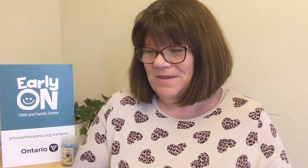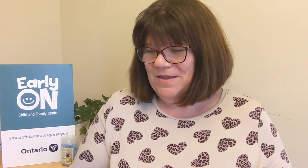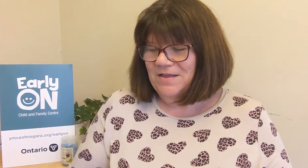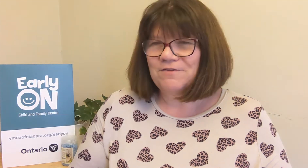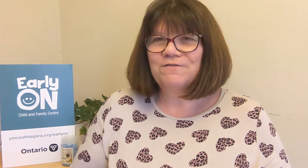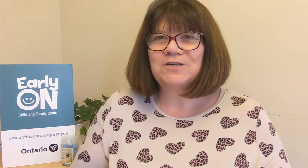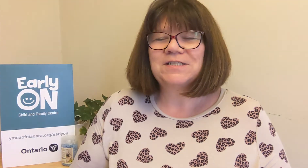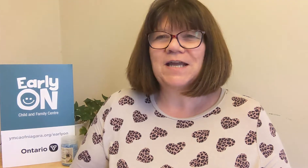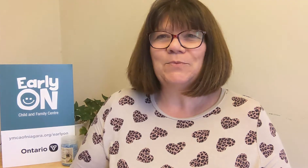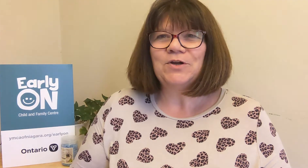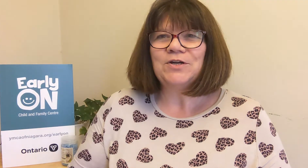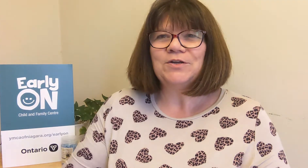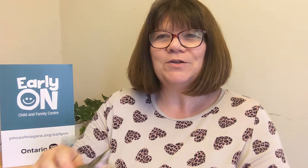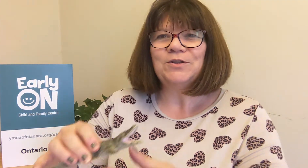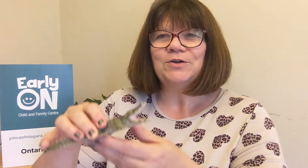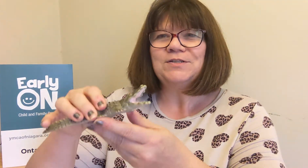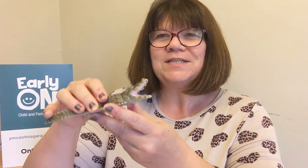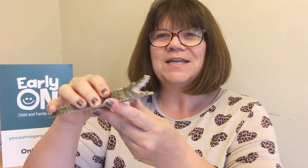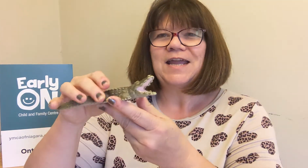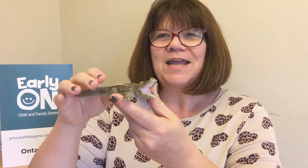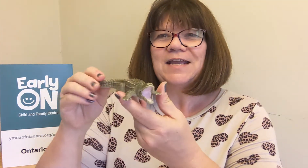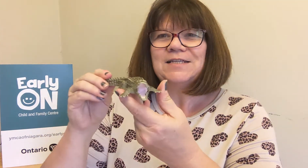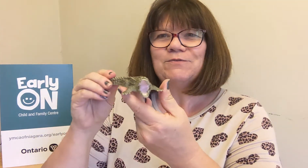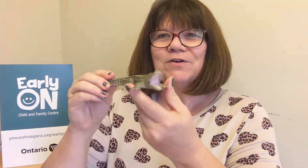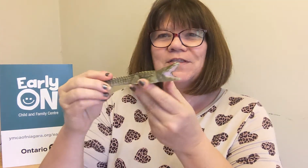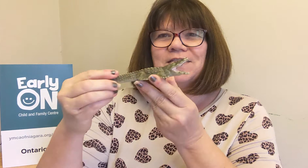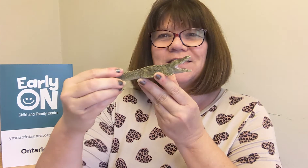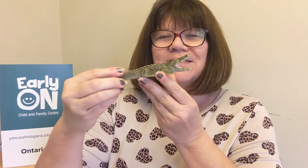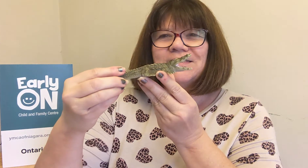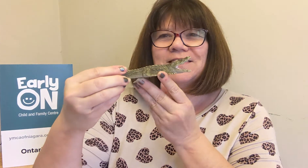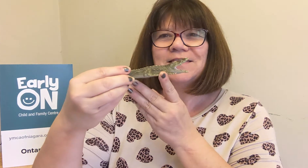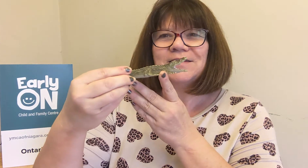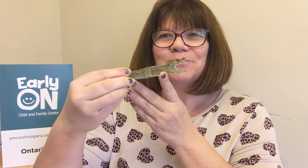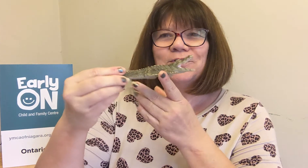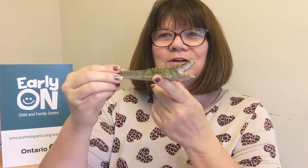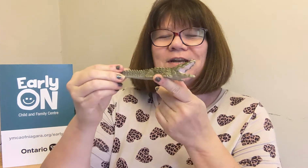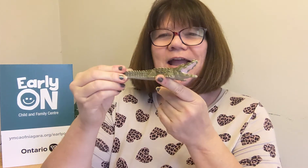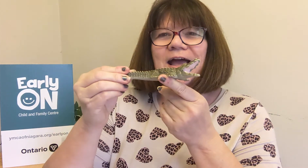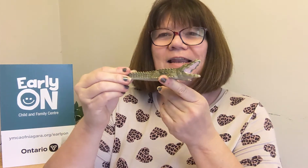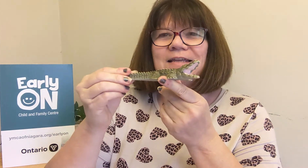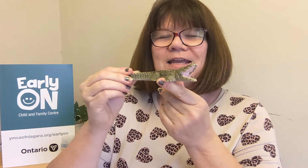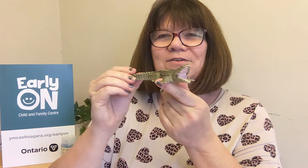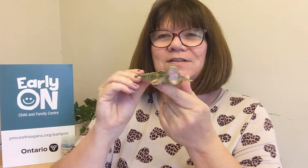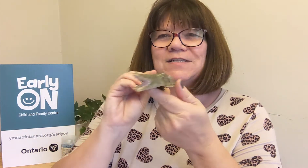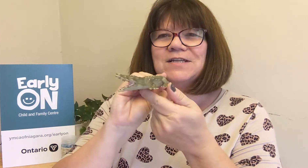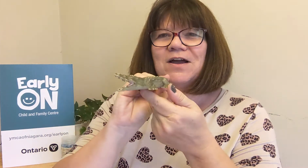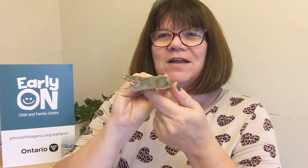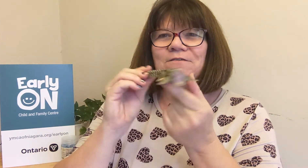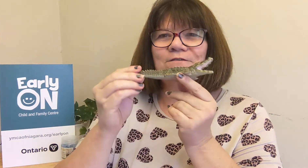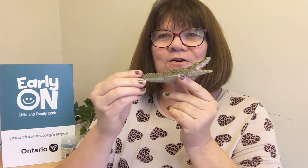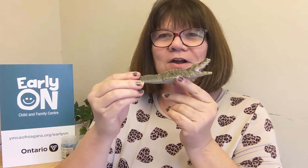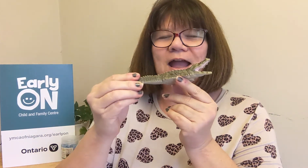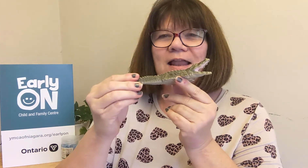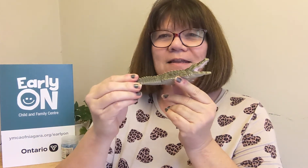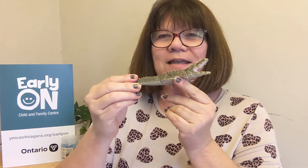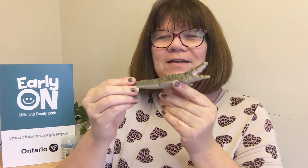The first sign we're going to learn today is for the word alligator, the sign for alligator.